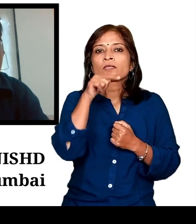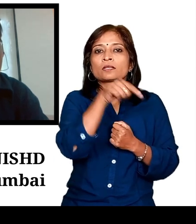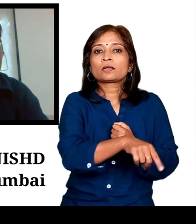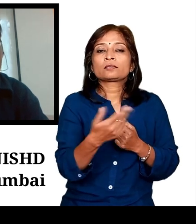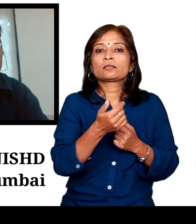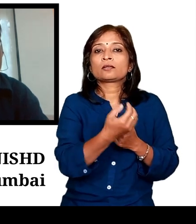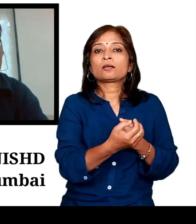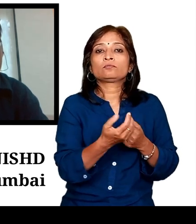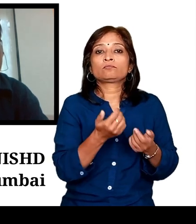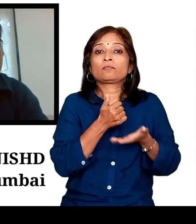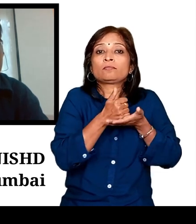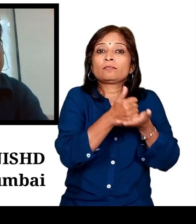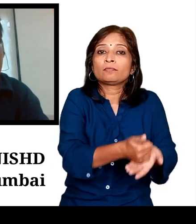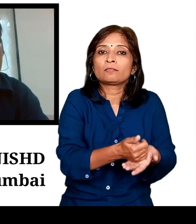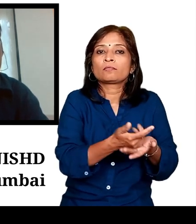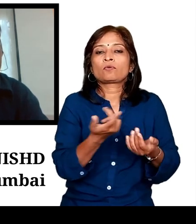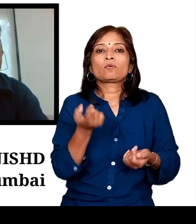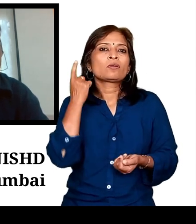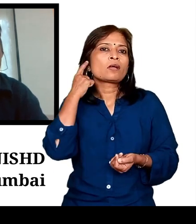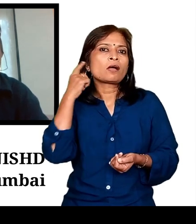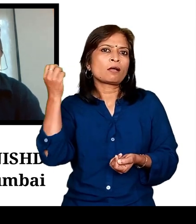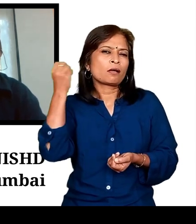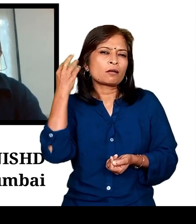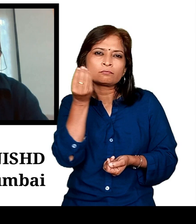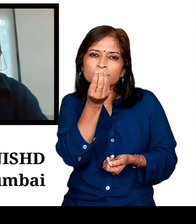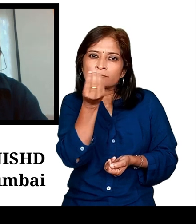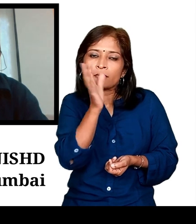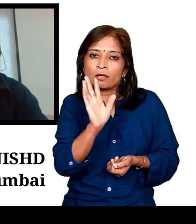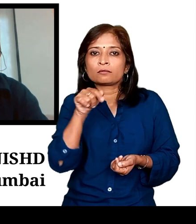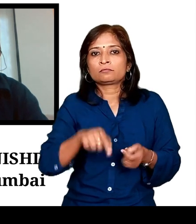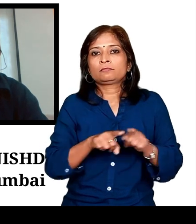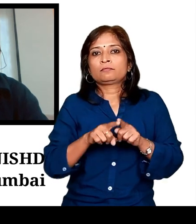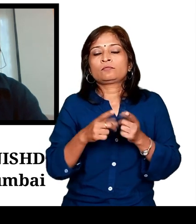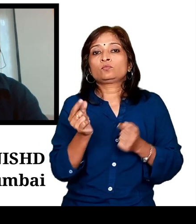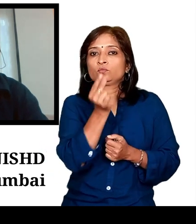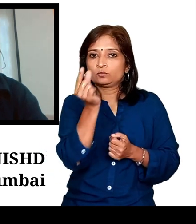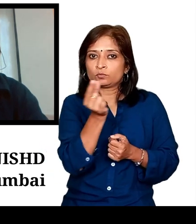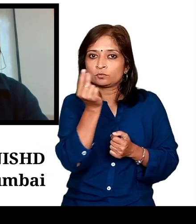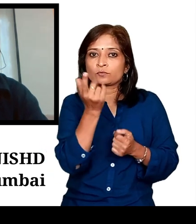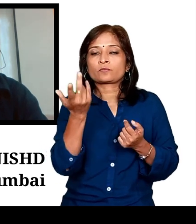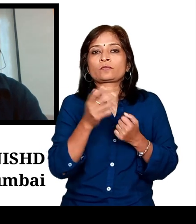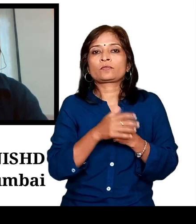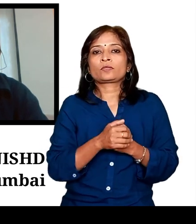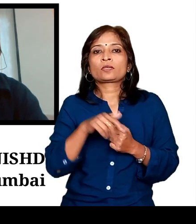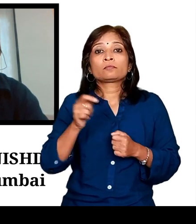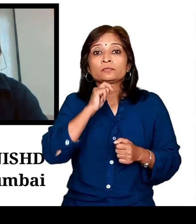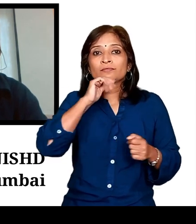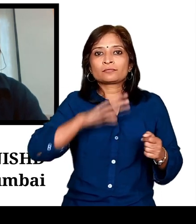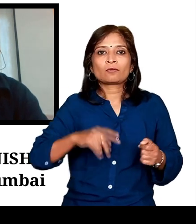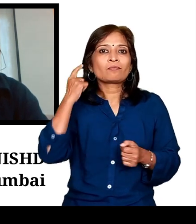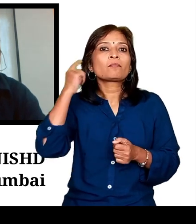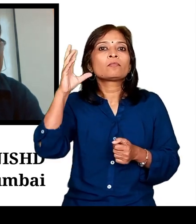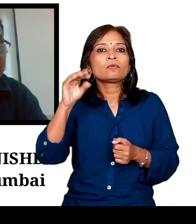maximum input or maximum residual take use of the maximum residual of their hearing loss at the early